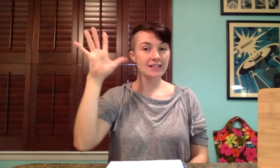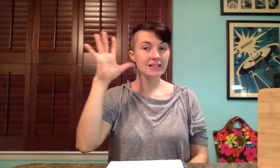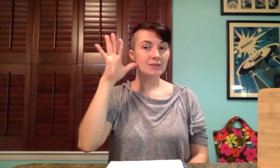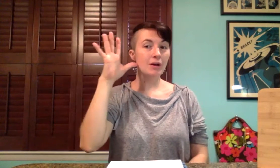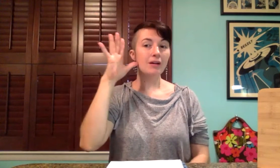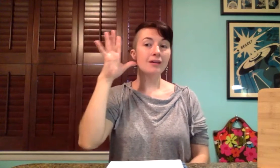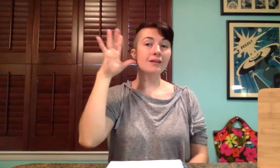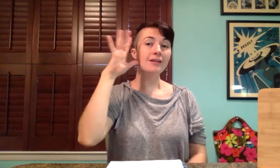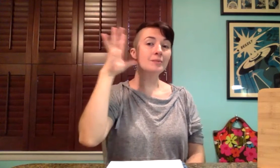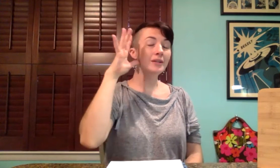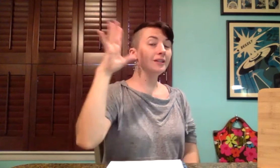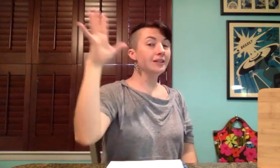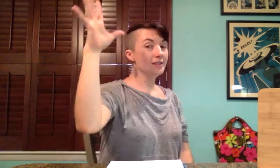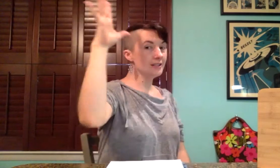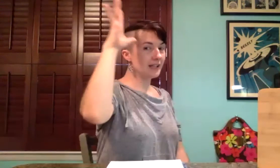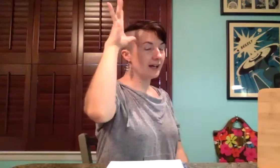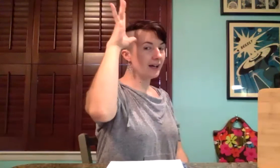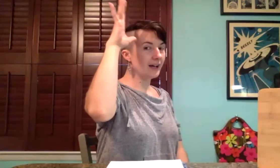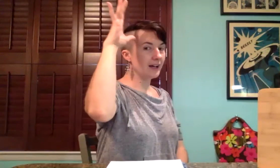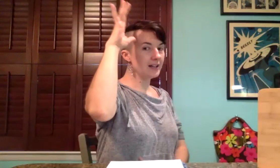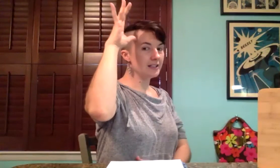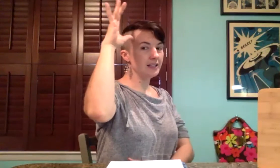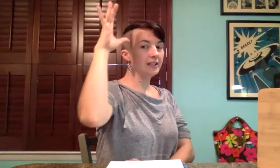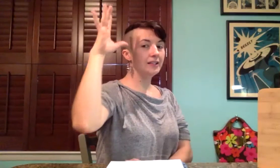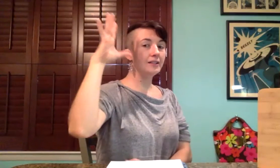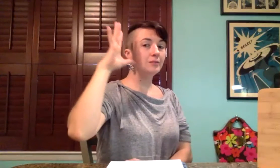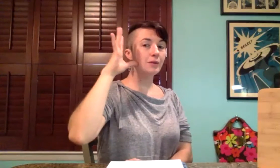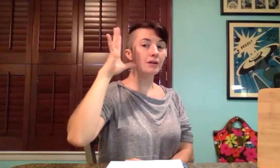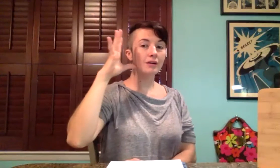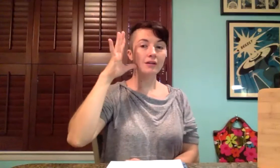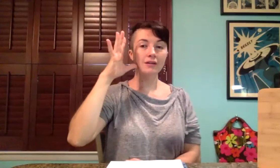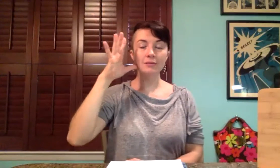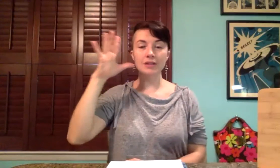Daddy, mommy, daddy, mommy,